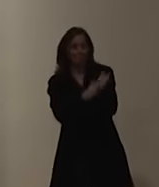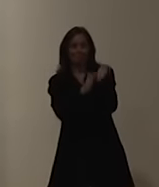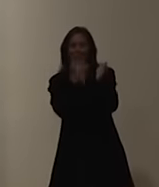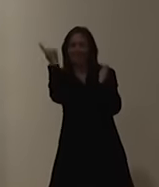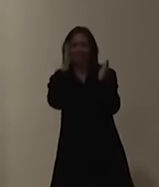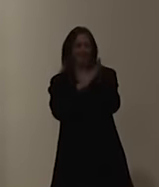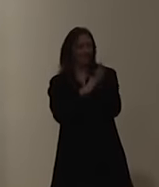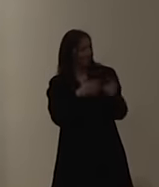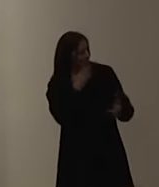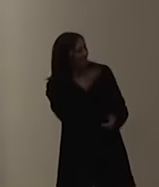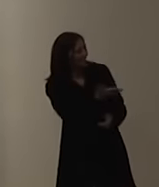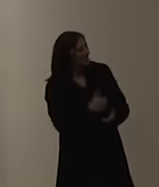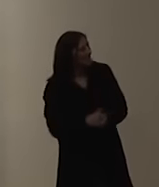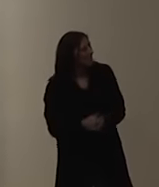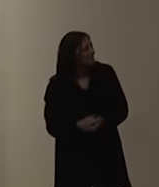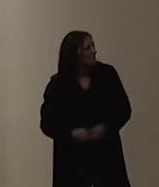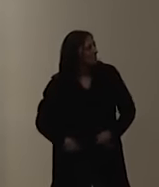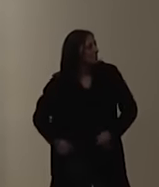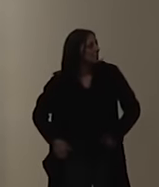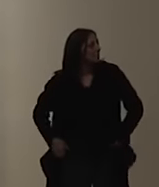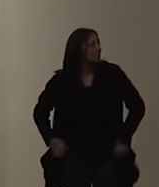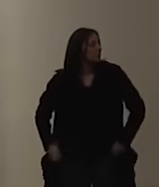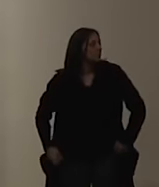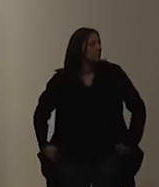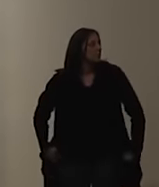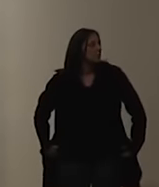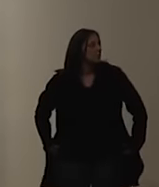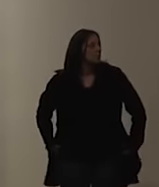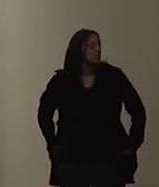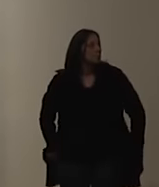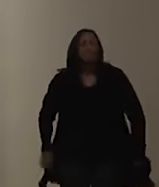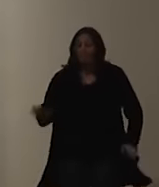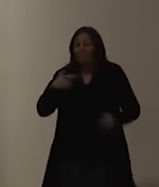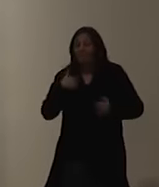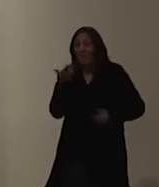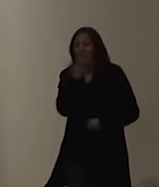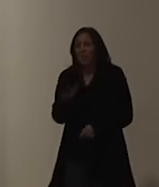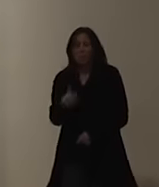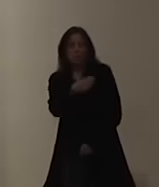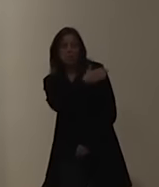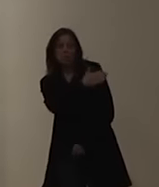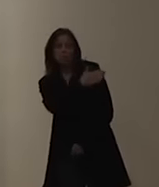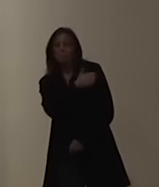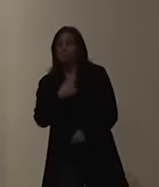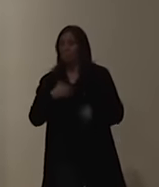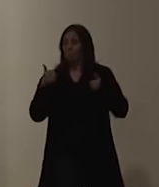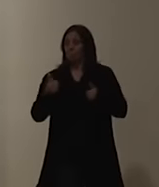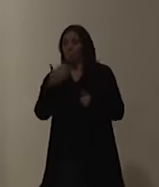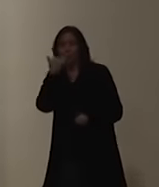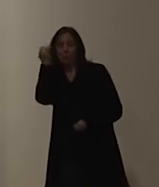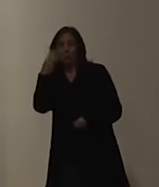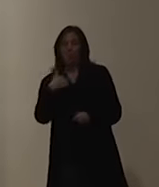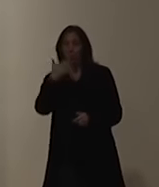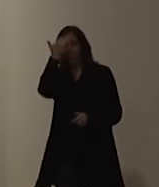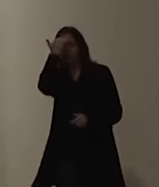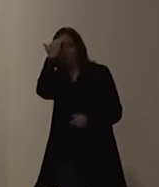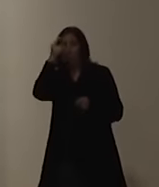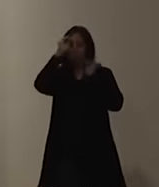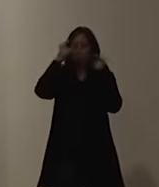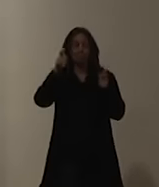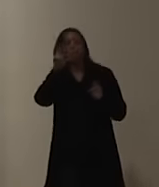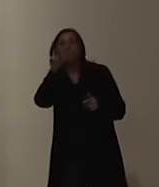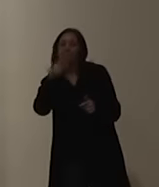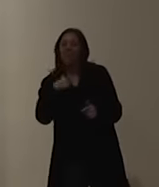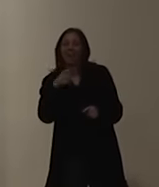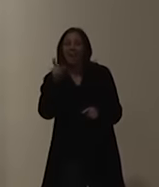Well, you know, we did, lest I be too self-congratulatory, Paul, we did insist, we